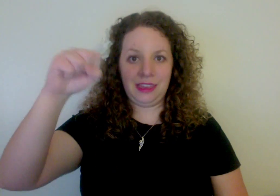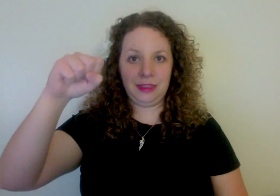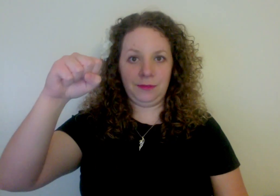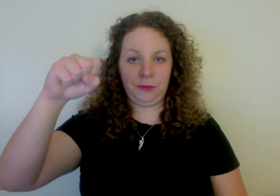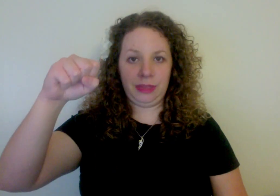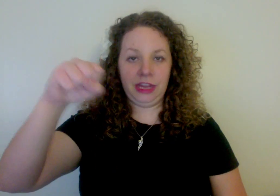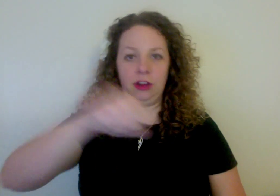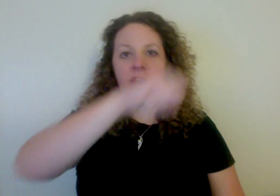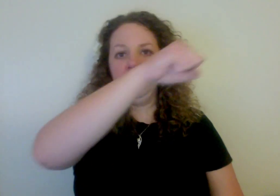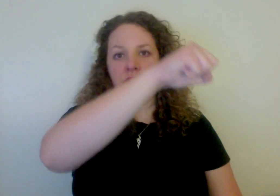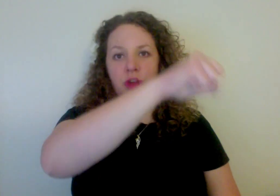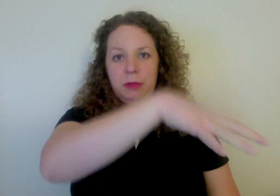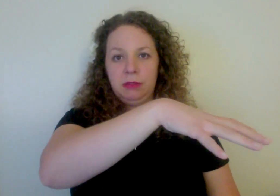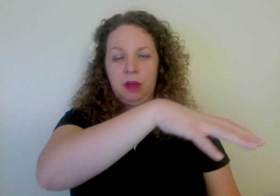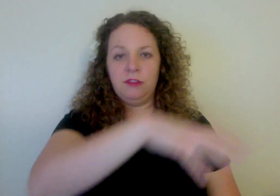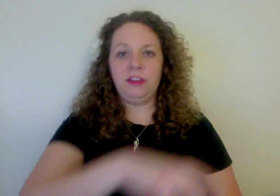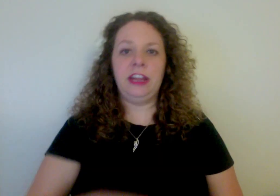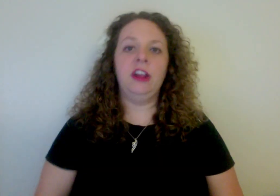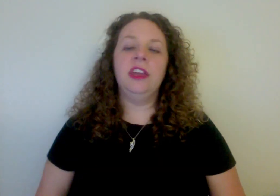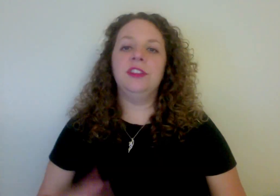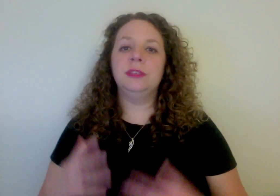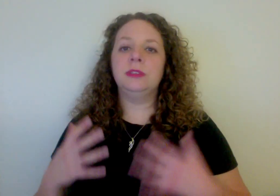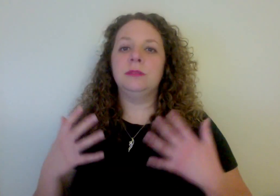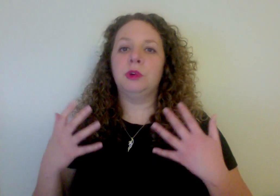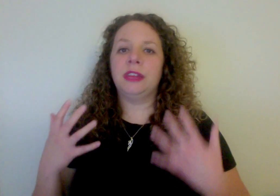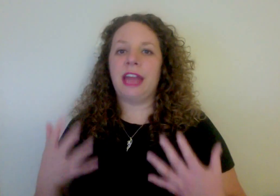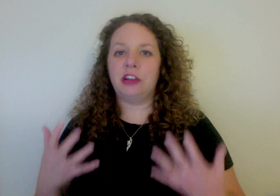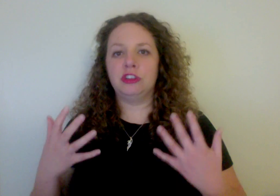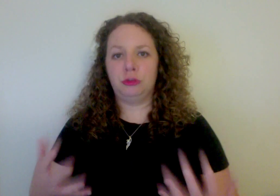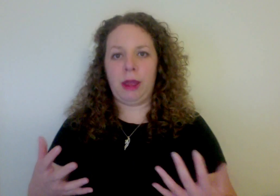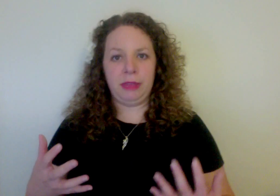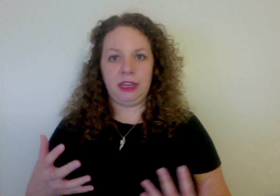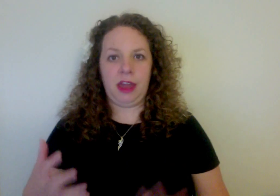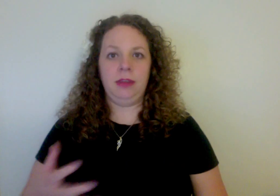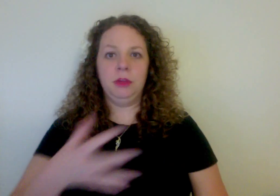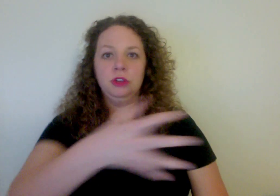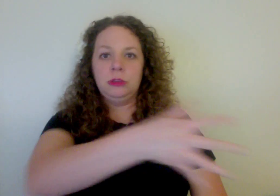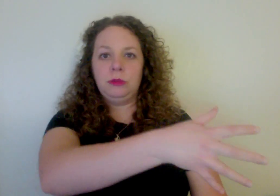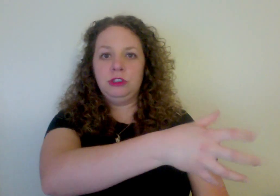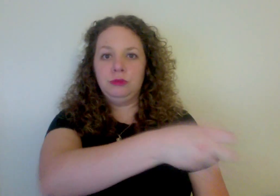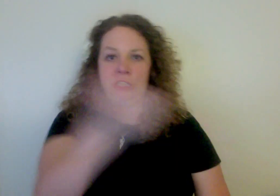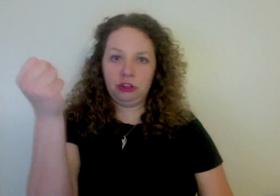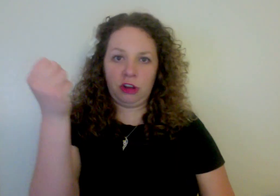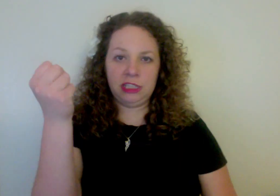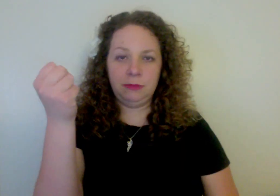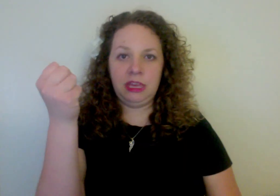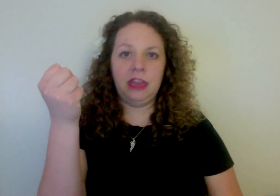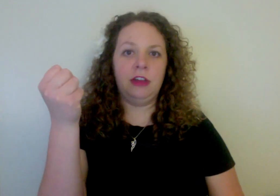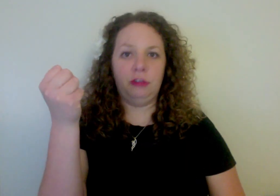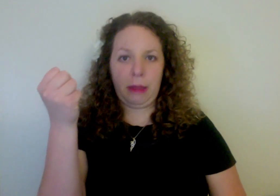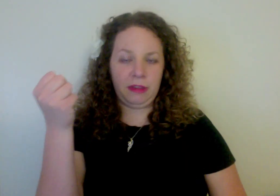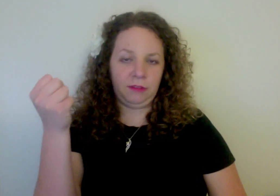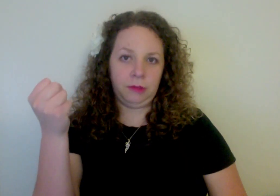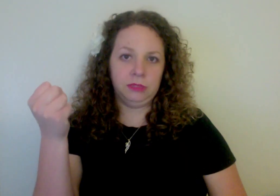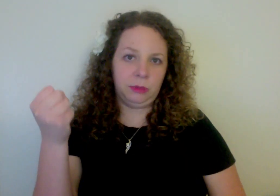them from here, dropping them off over here. This one's more like actually grabbing an item. So I'm going to reach across me and grab it from someone.